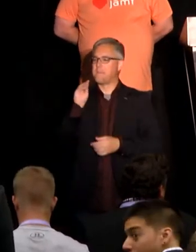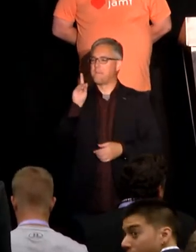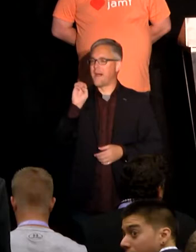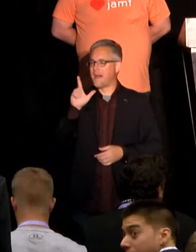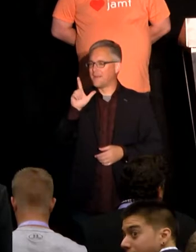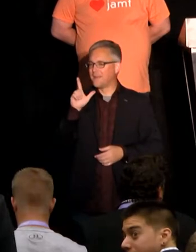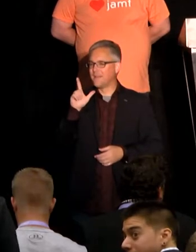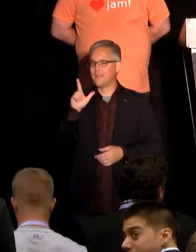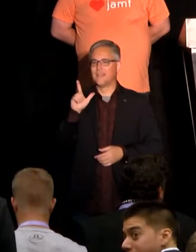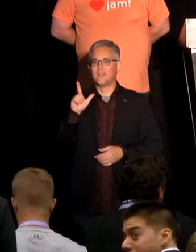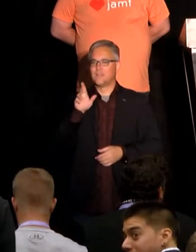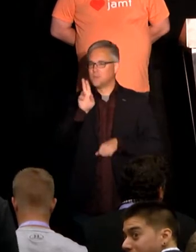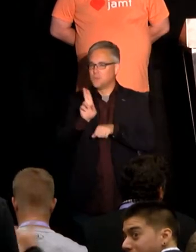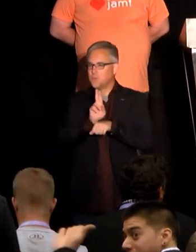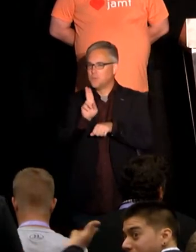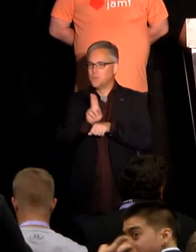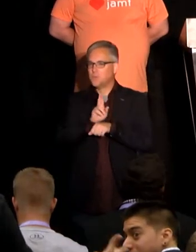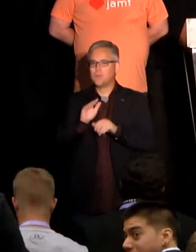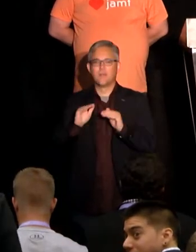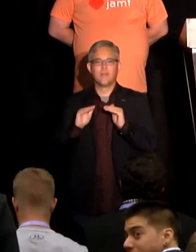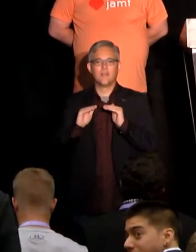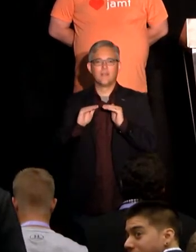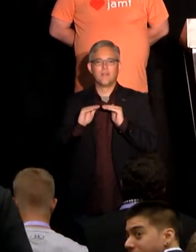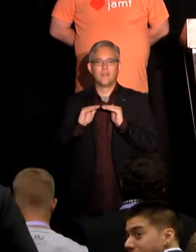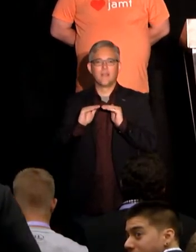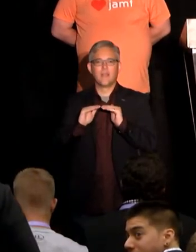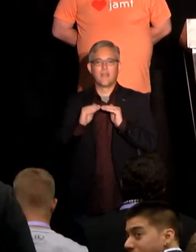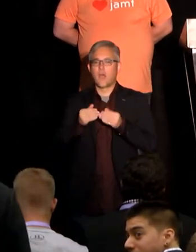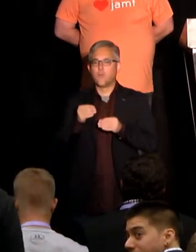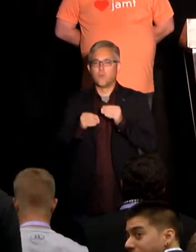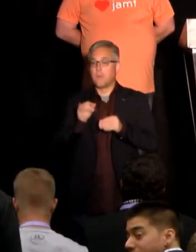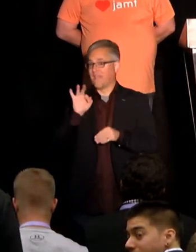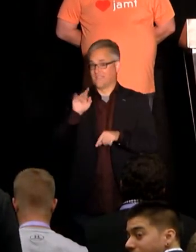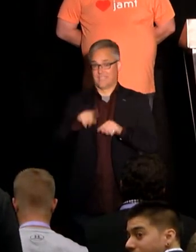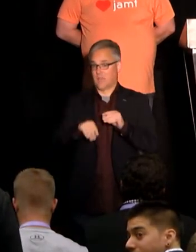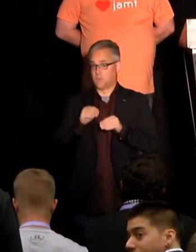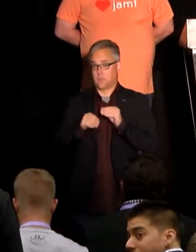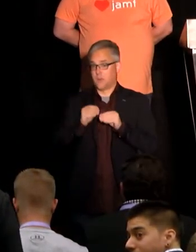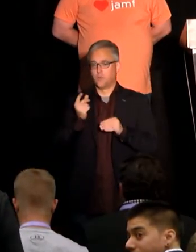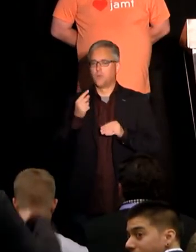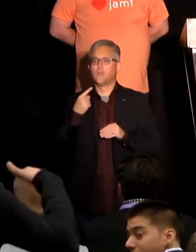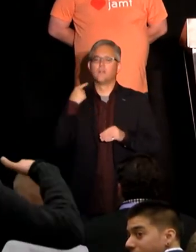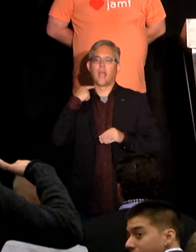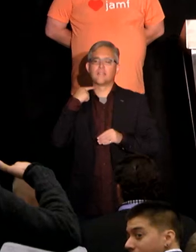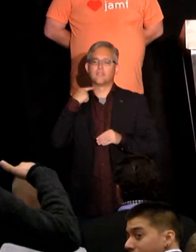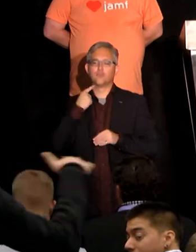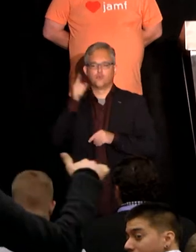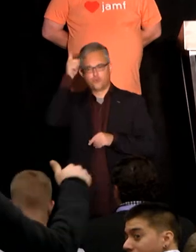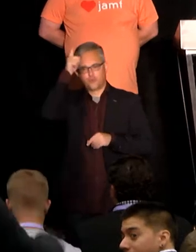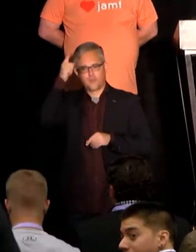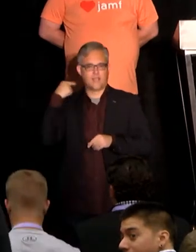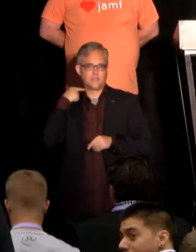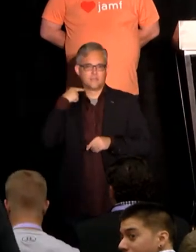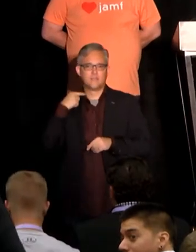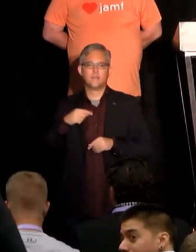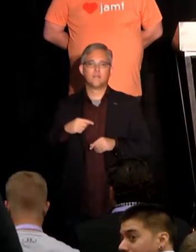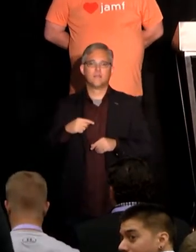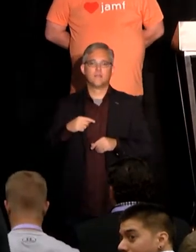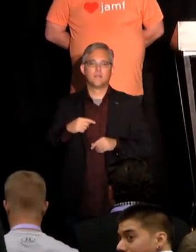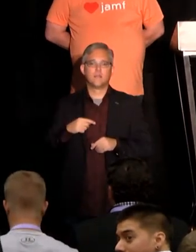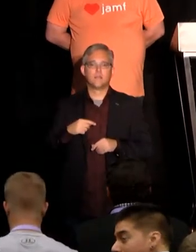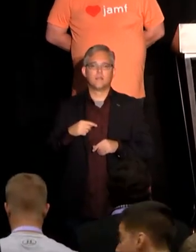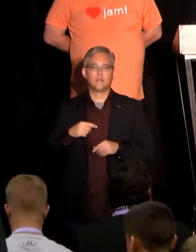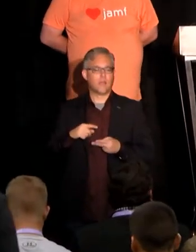what I'm wondering. I thought they cannot be repaired. And how big is the fault rate or loss